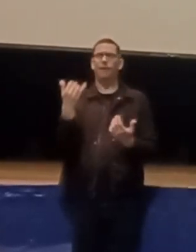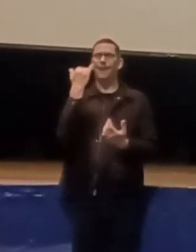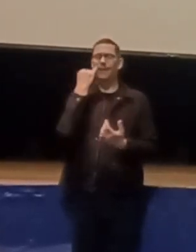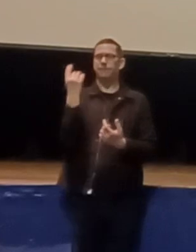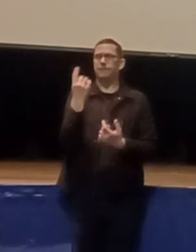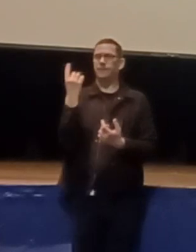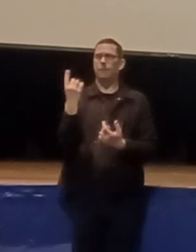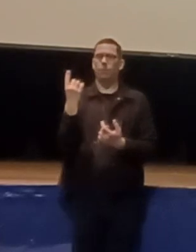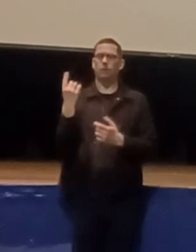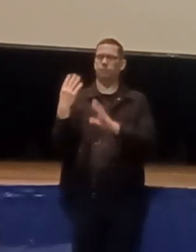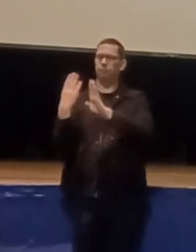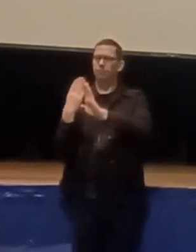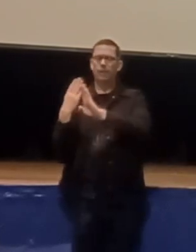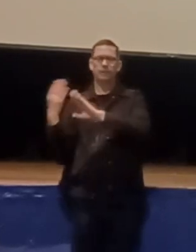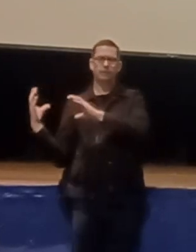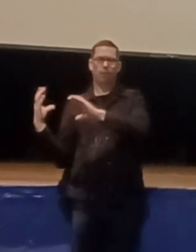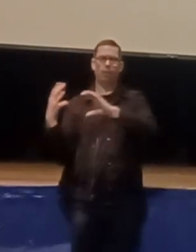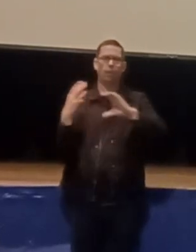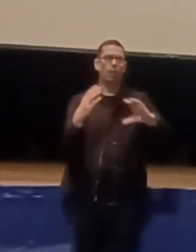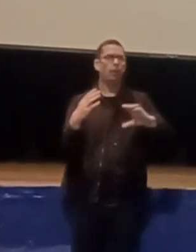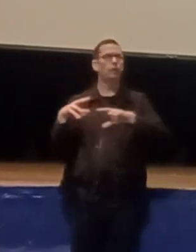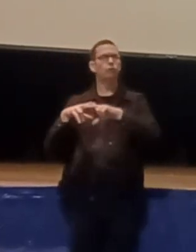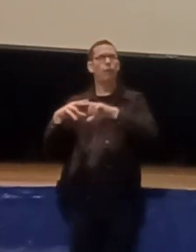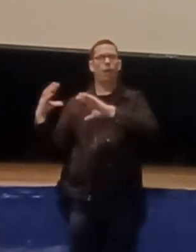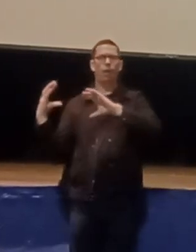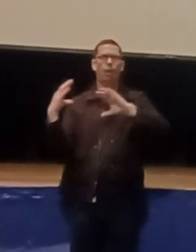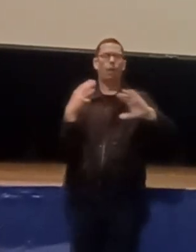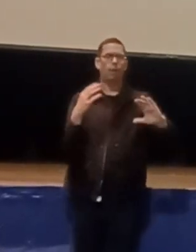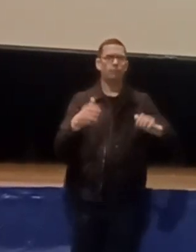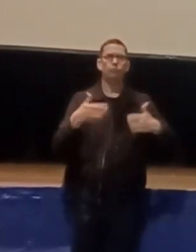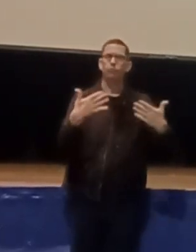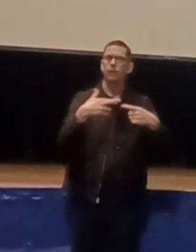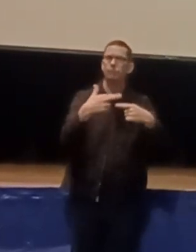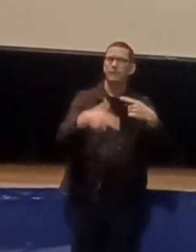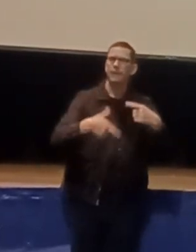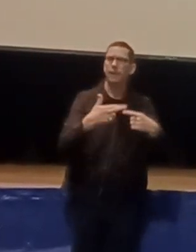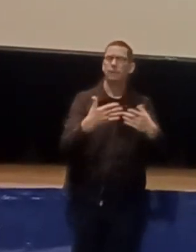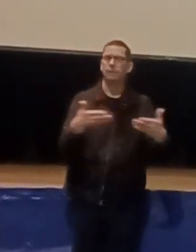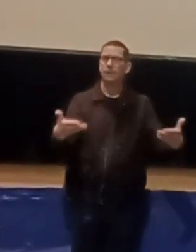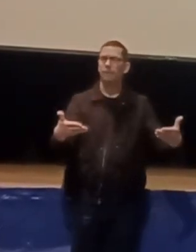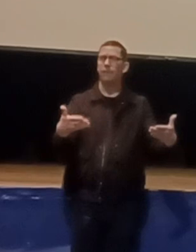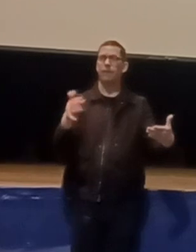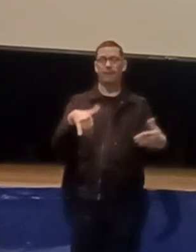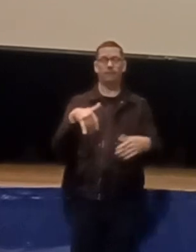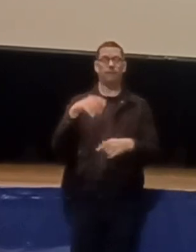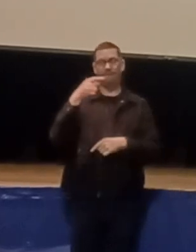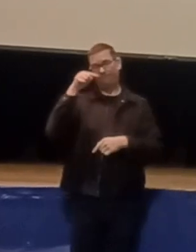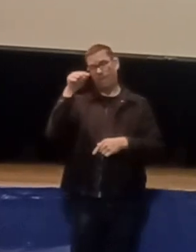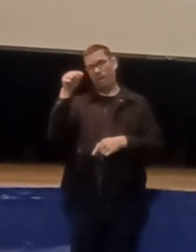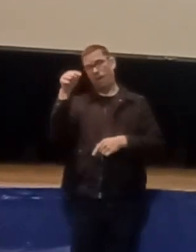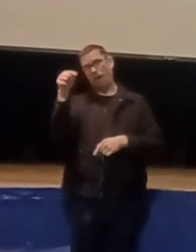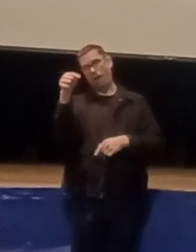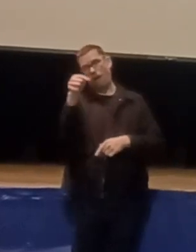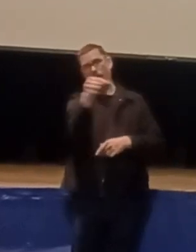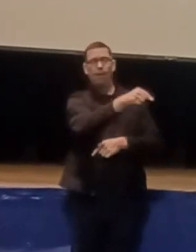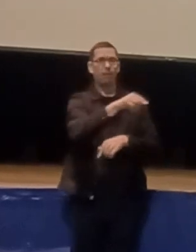bus or a train to try and recycle something, that is a far walk from Forest Hills to that